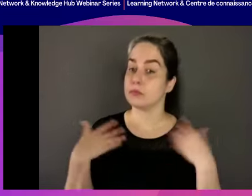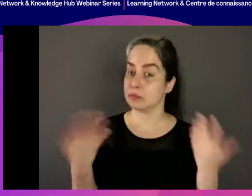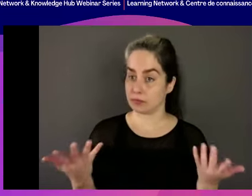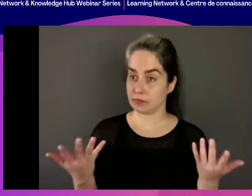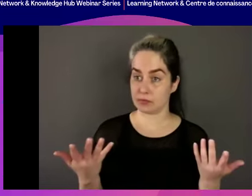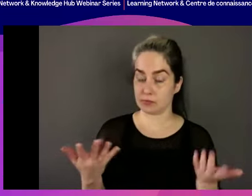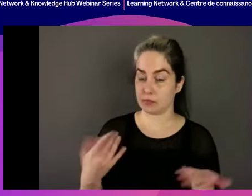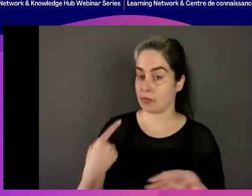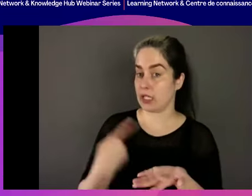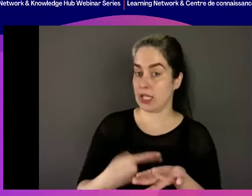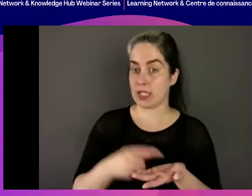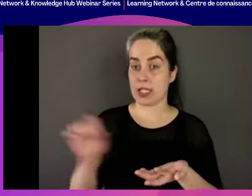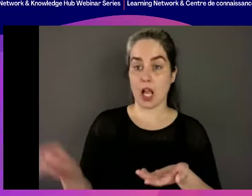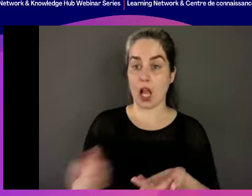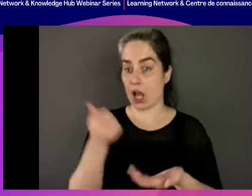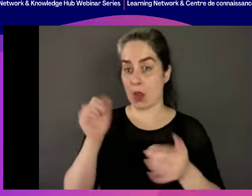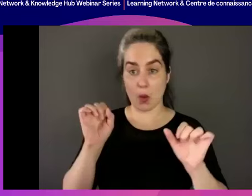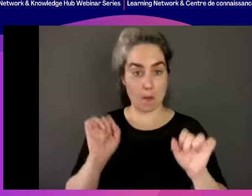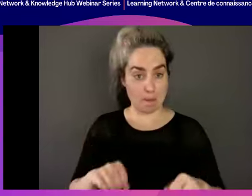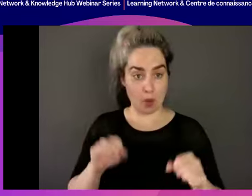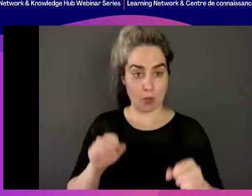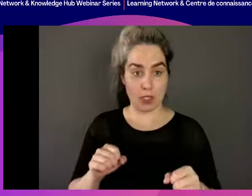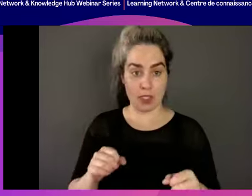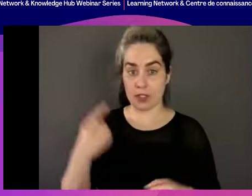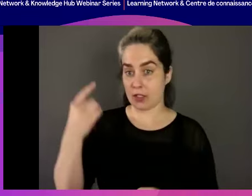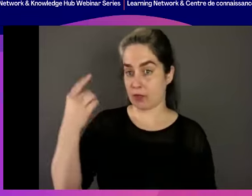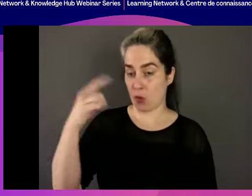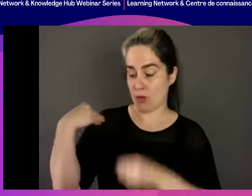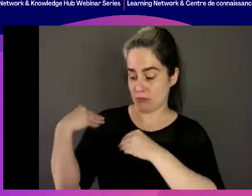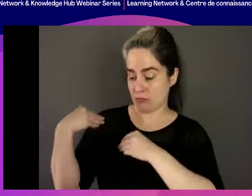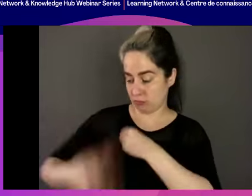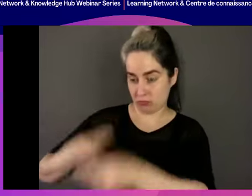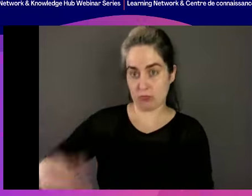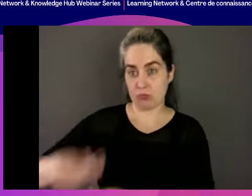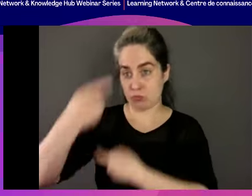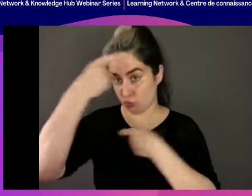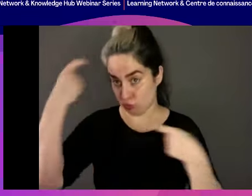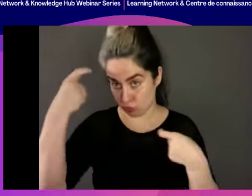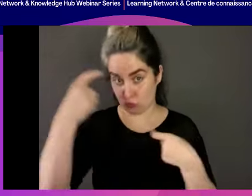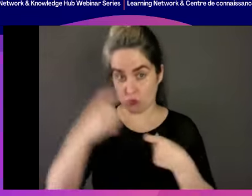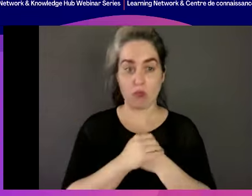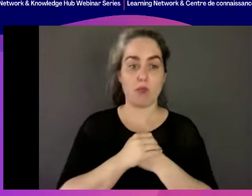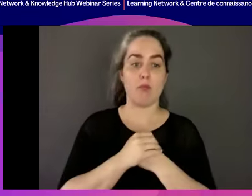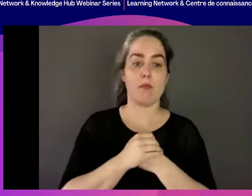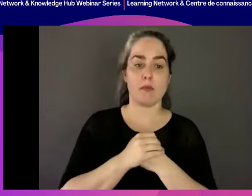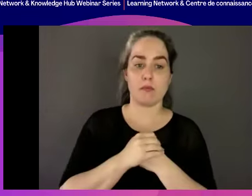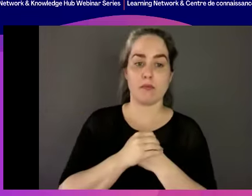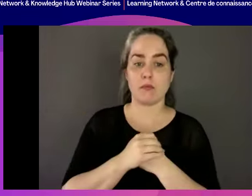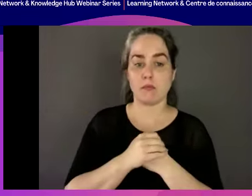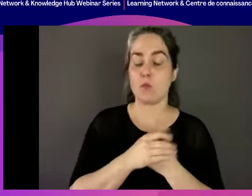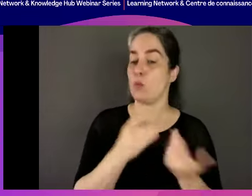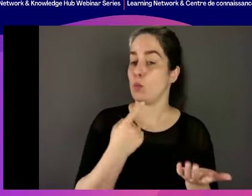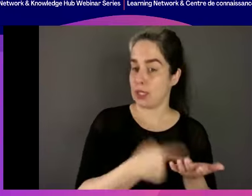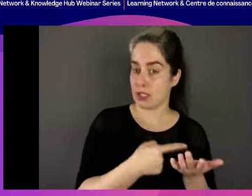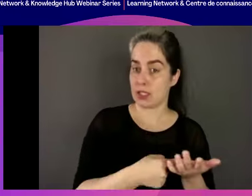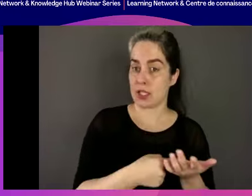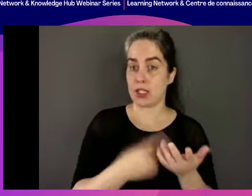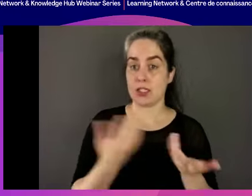other potential pathways involved in intergenerational trauma associated with residential schools, so we've talked about diverse